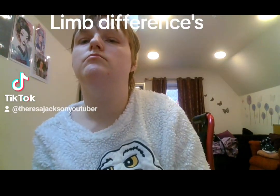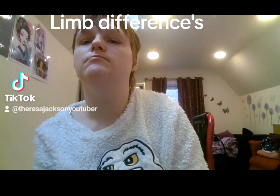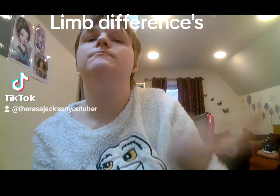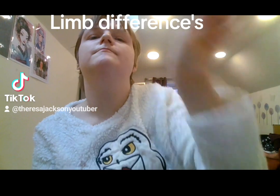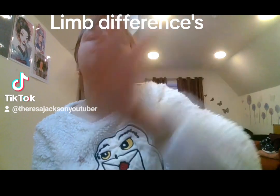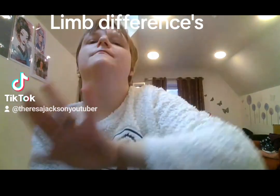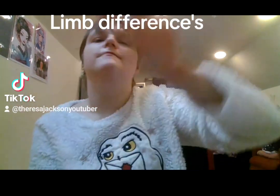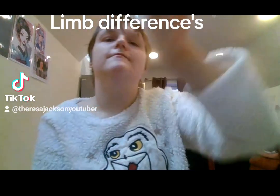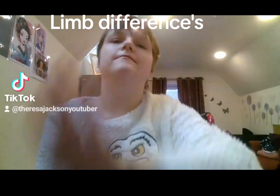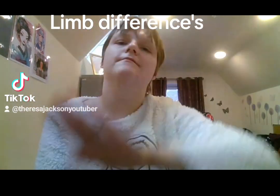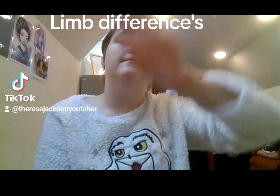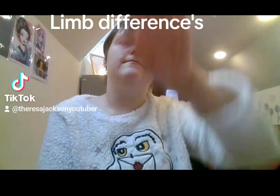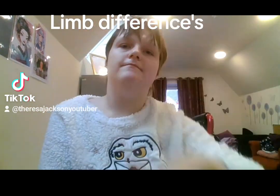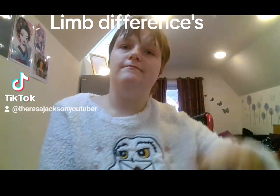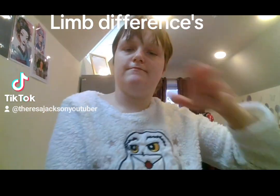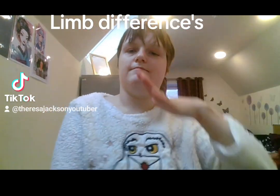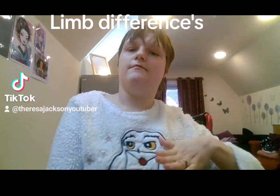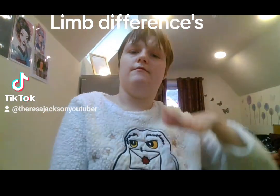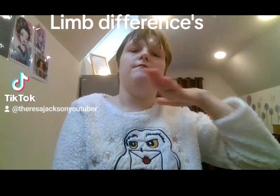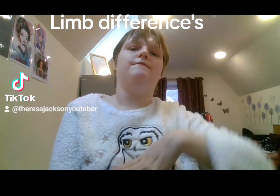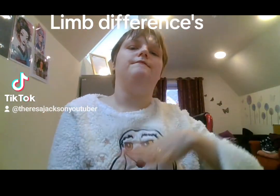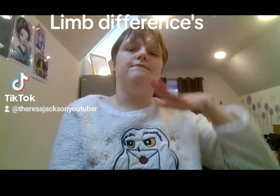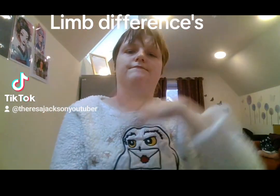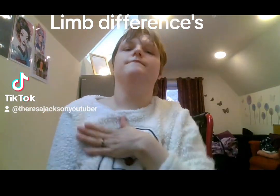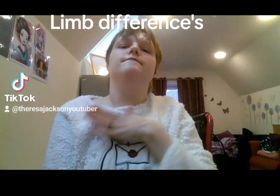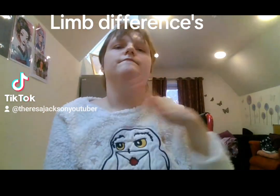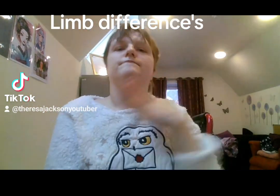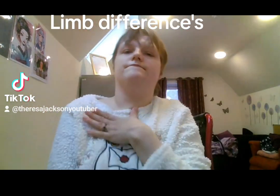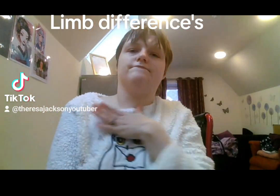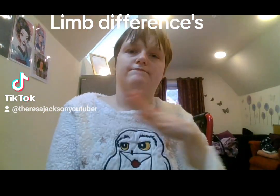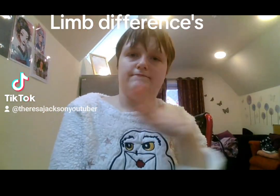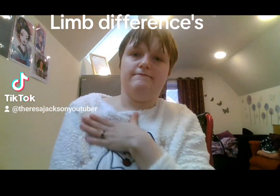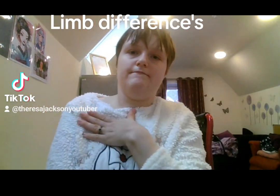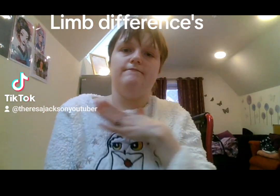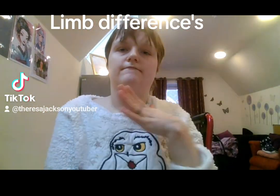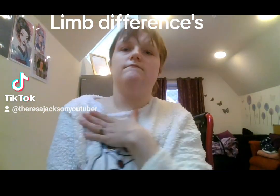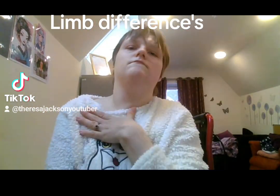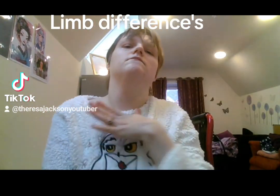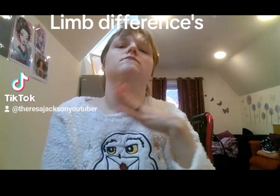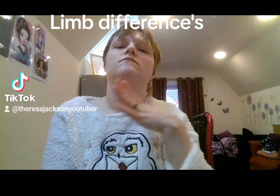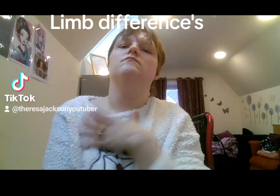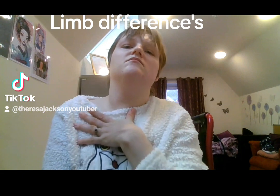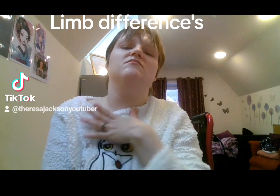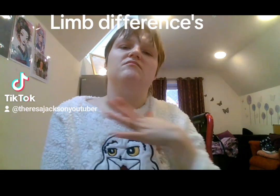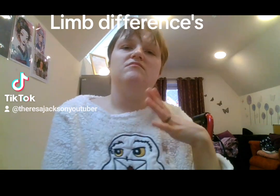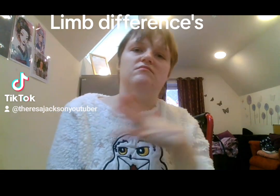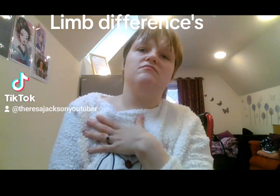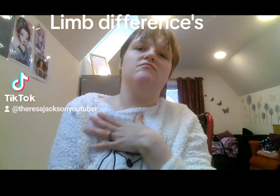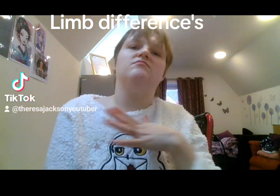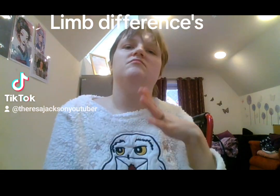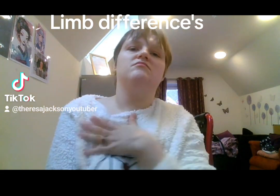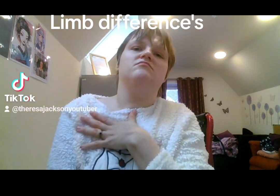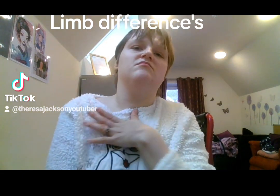Hello everyone, welcome back to my YouTube channel and TikTok account called Teresa